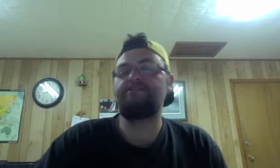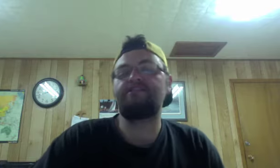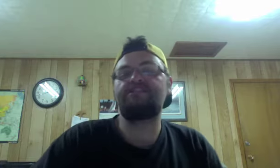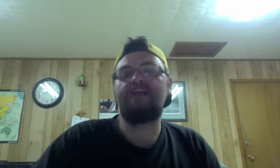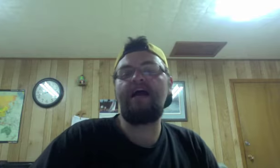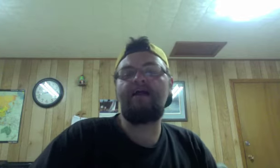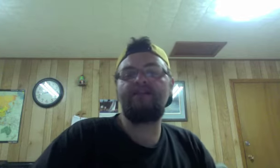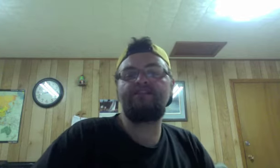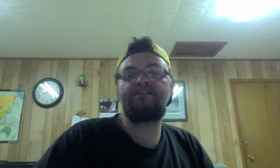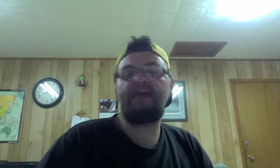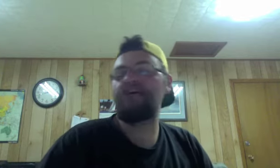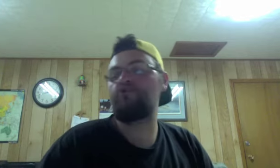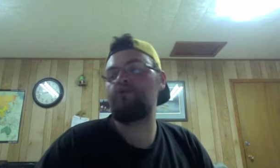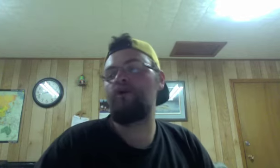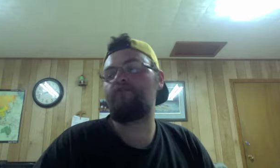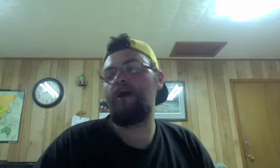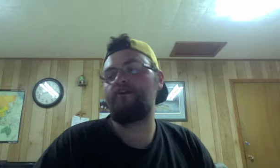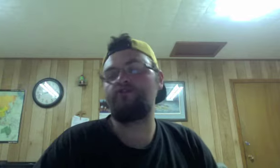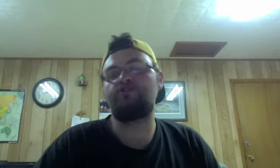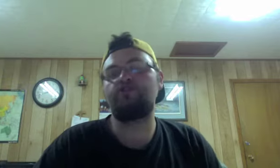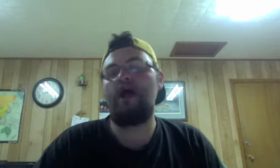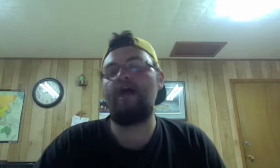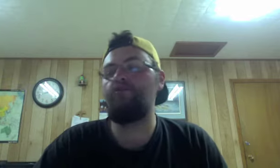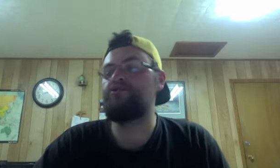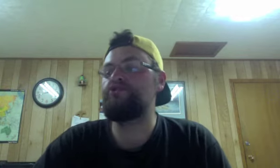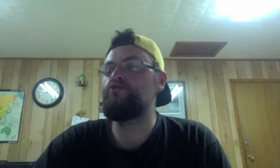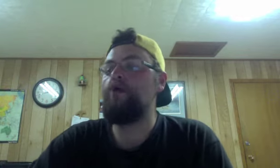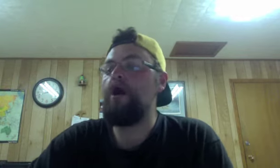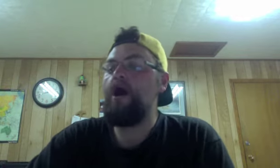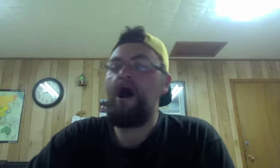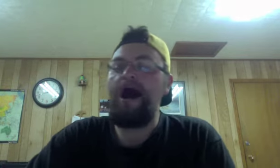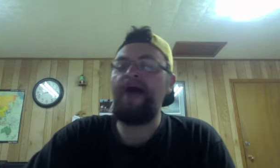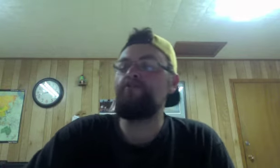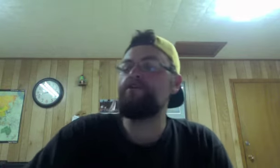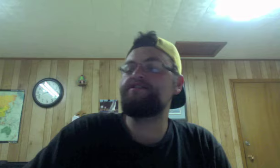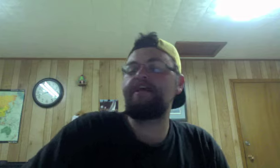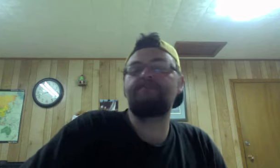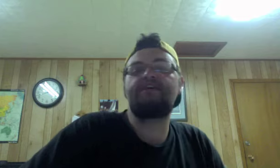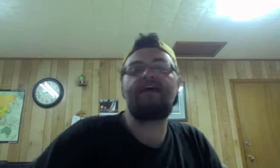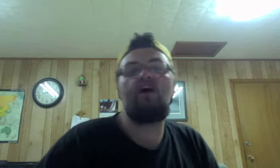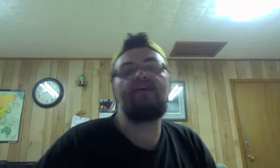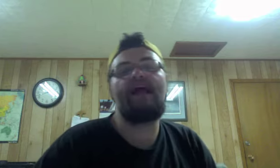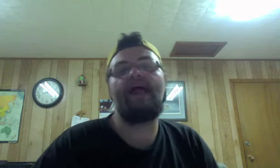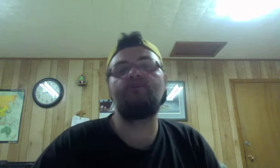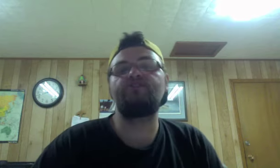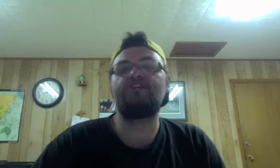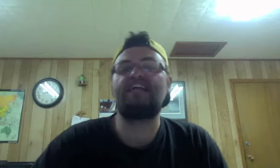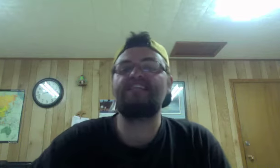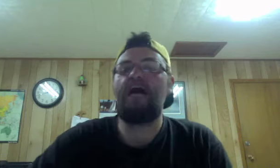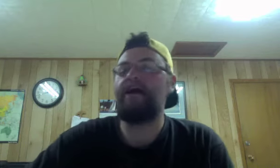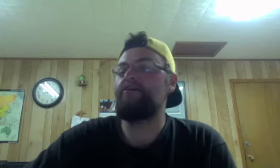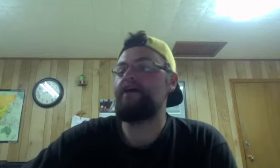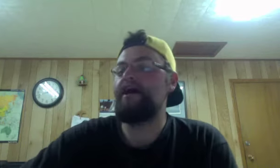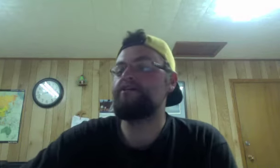Saskatchewan Rough Riders travel to Ivor Winston to take on the Hamilton Tiger Cats.